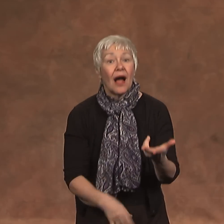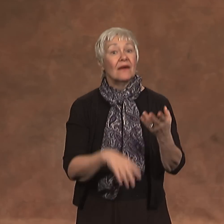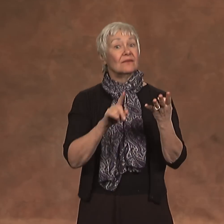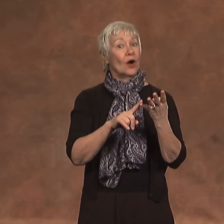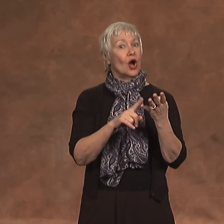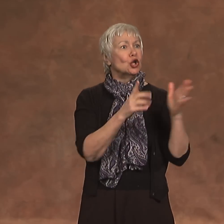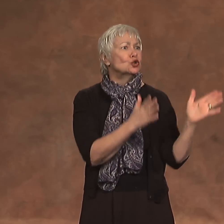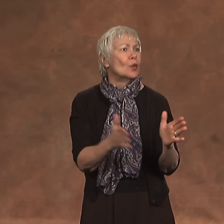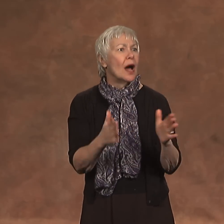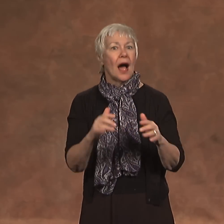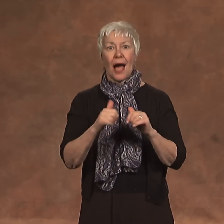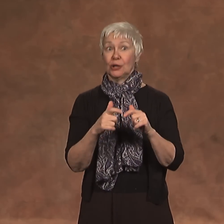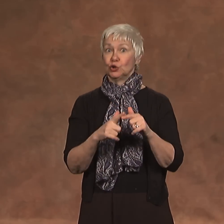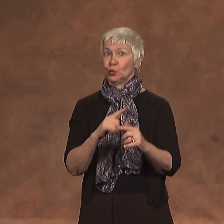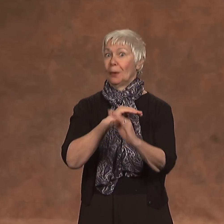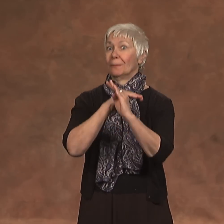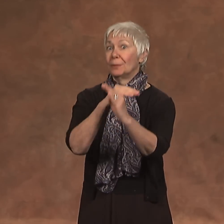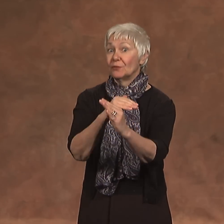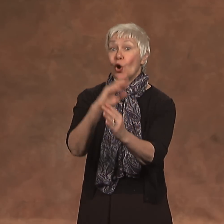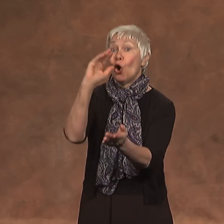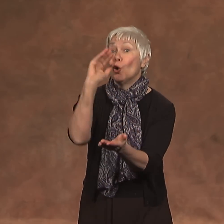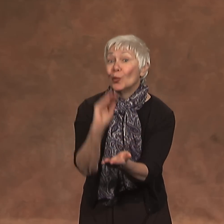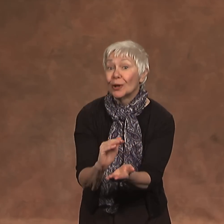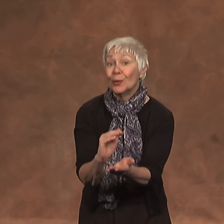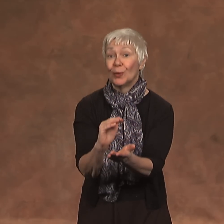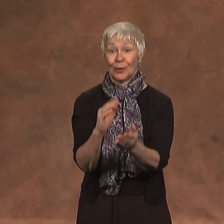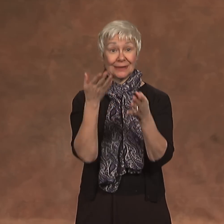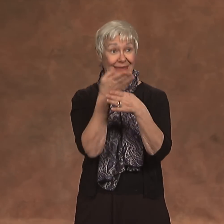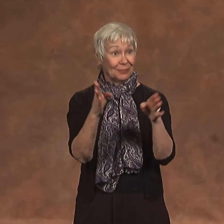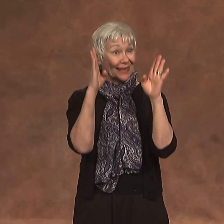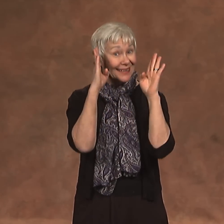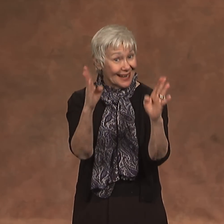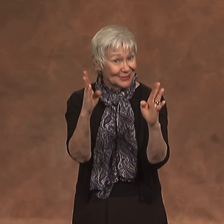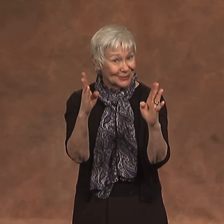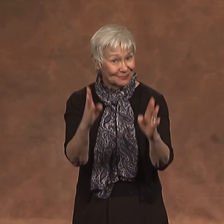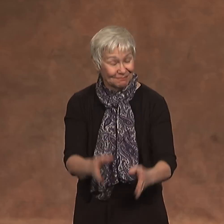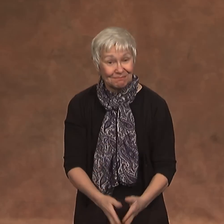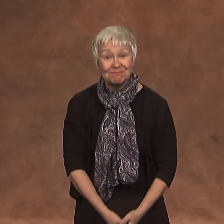I'd also like to talk about strategies for reducing split attention.